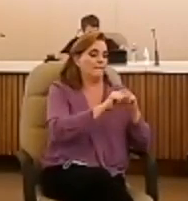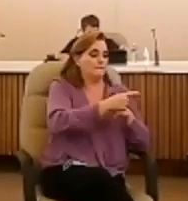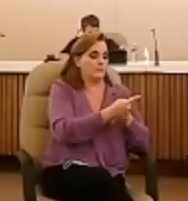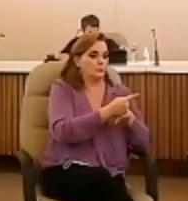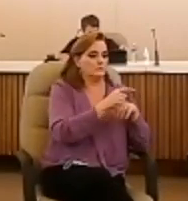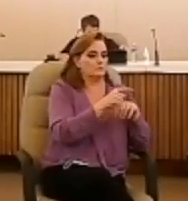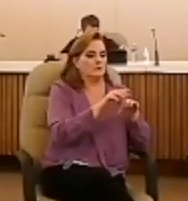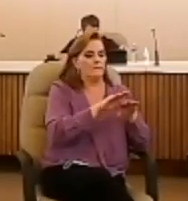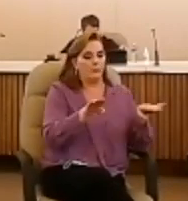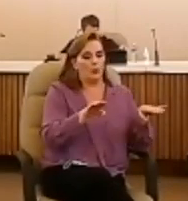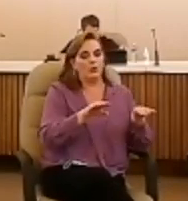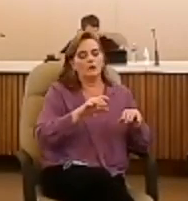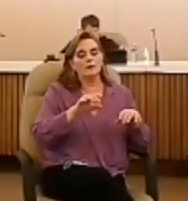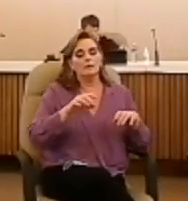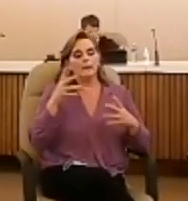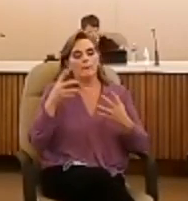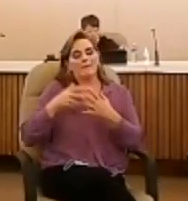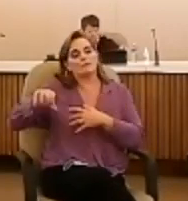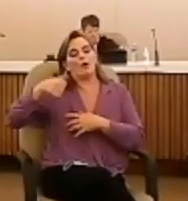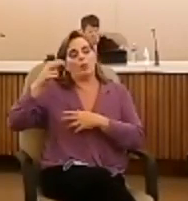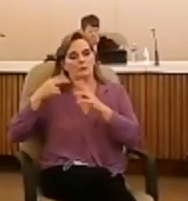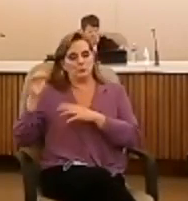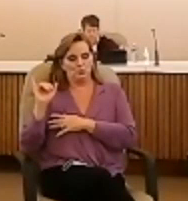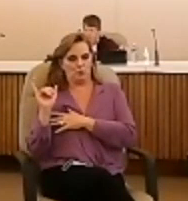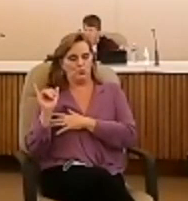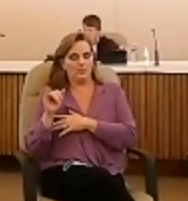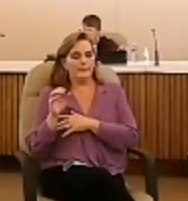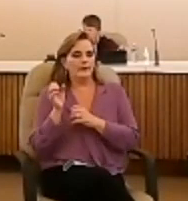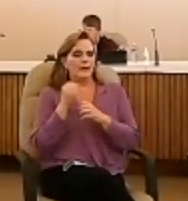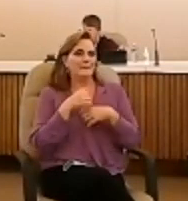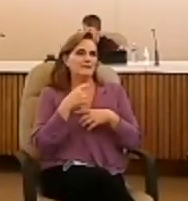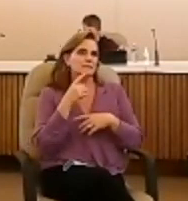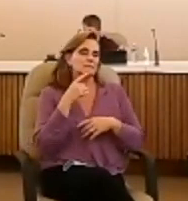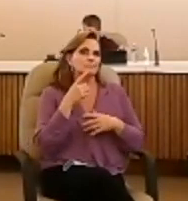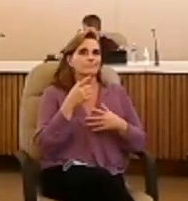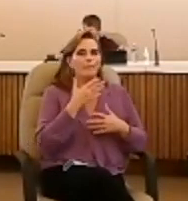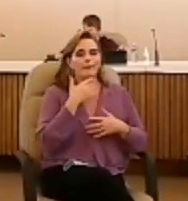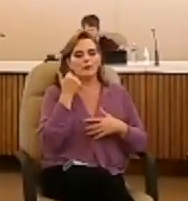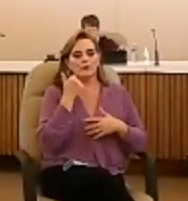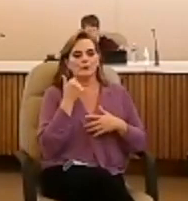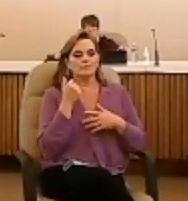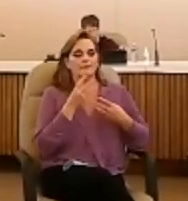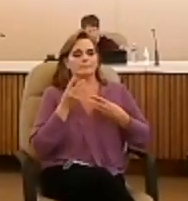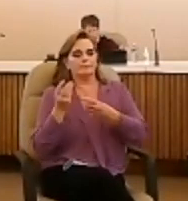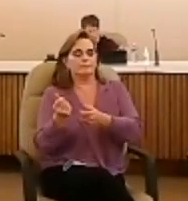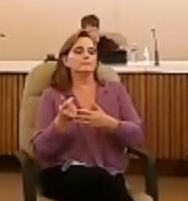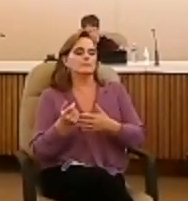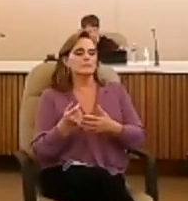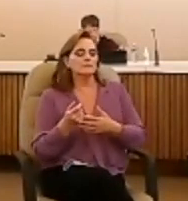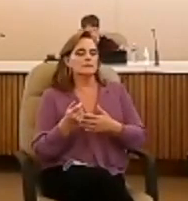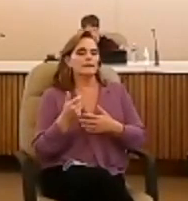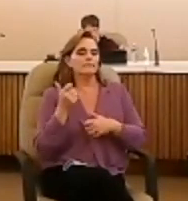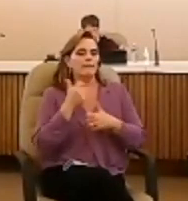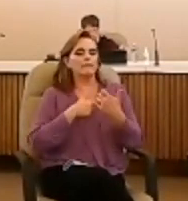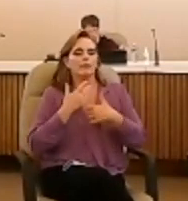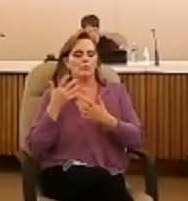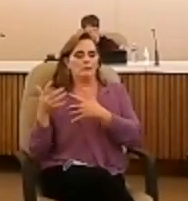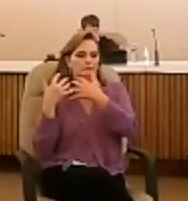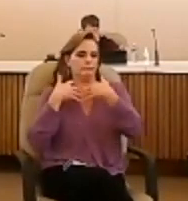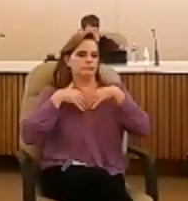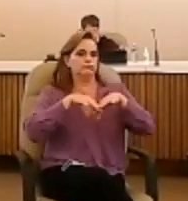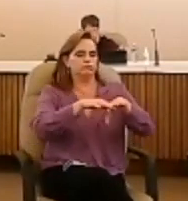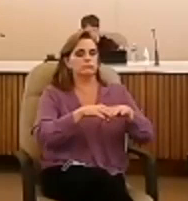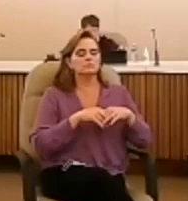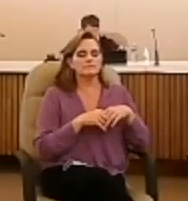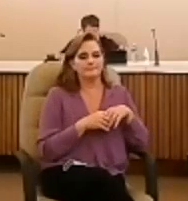of the other buildings and create more of a appropriate massing on the site, as opposed to basically constructing this